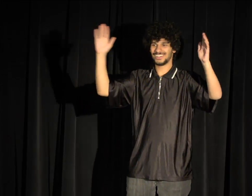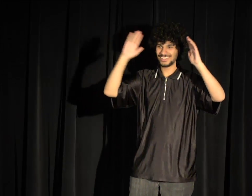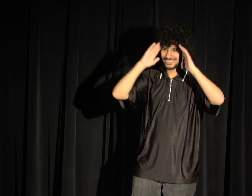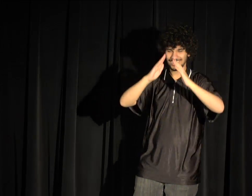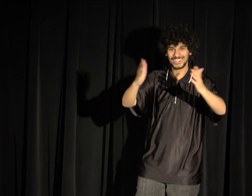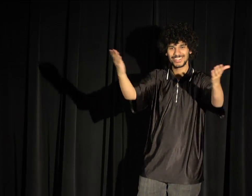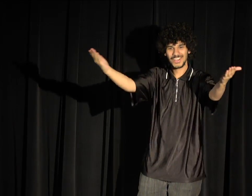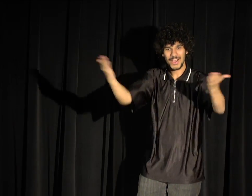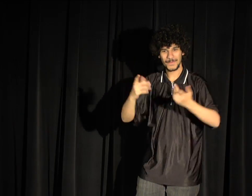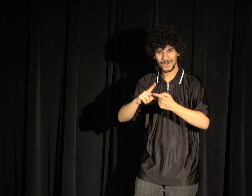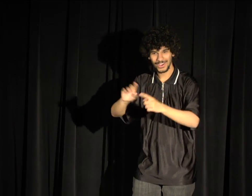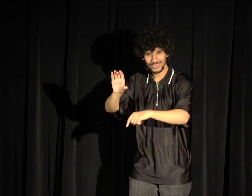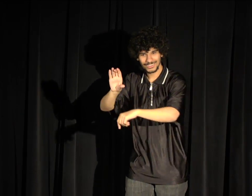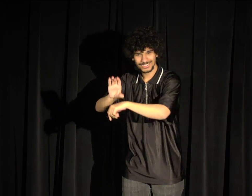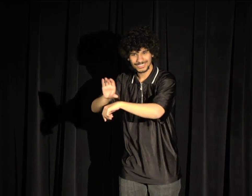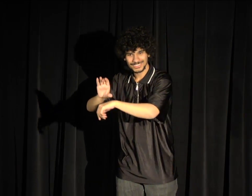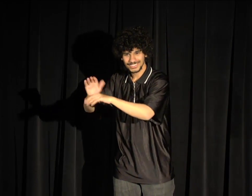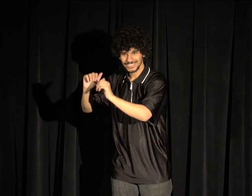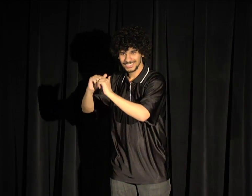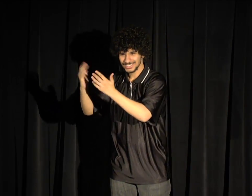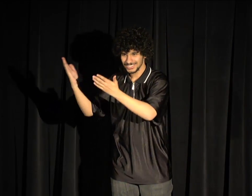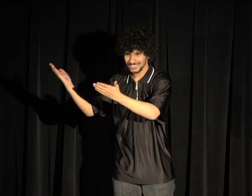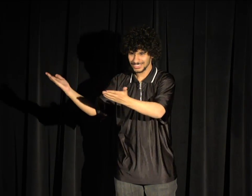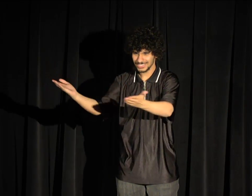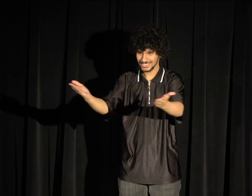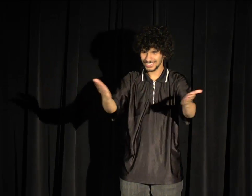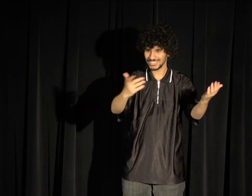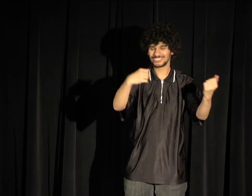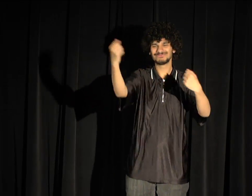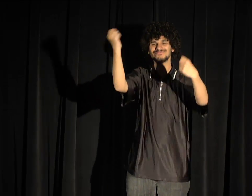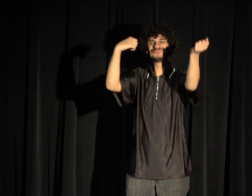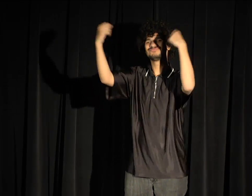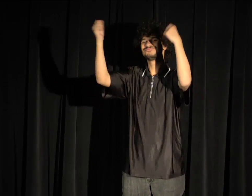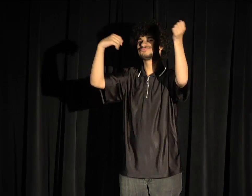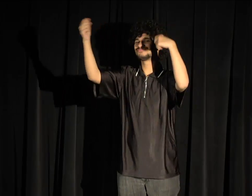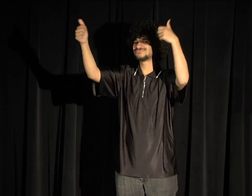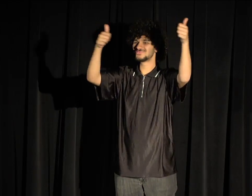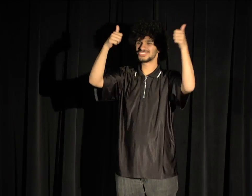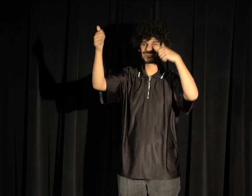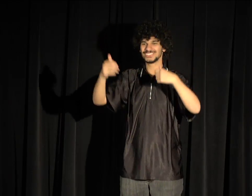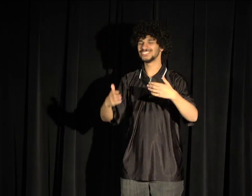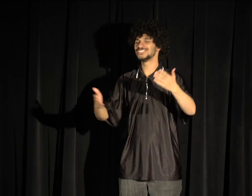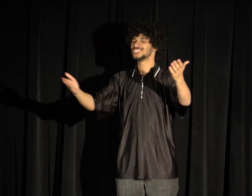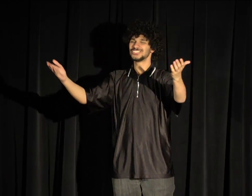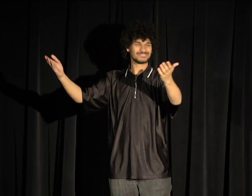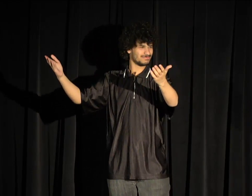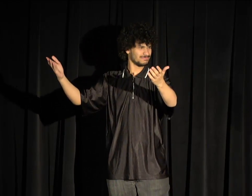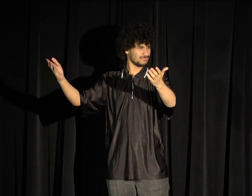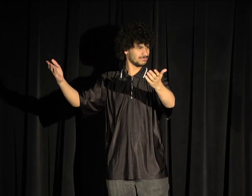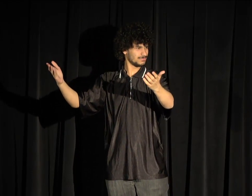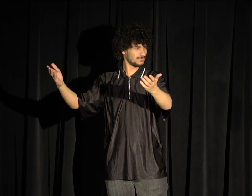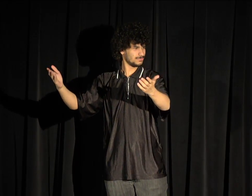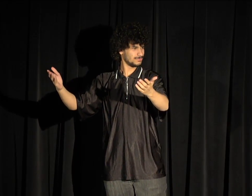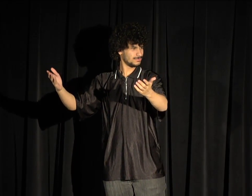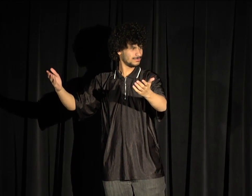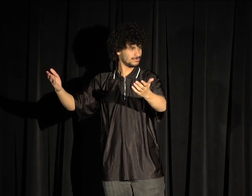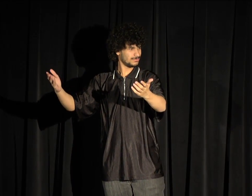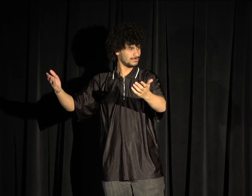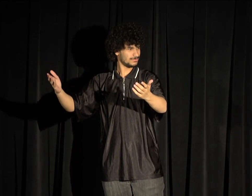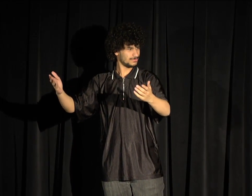introductions, welcome to church, welcomes everyone, everybody's saying hello. And then the